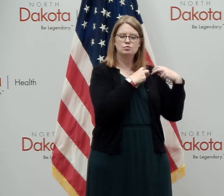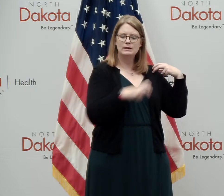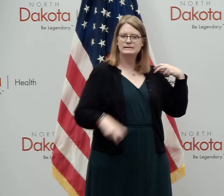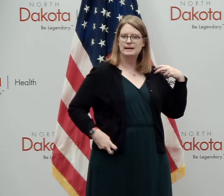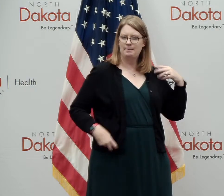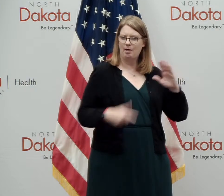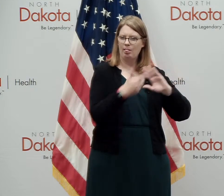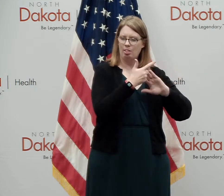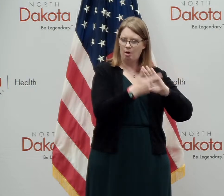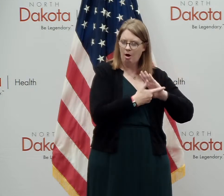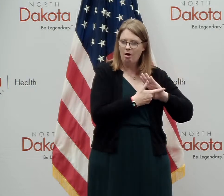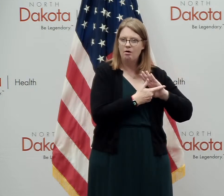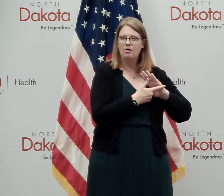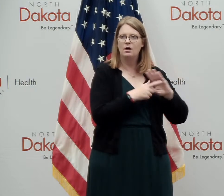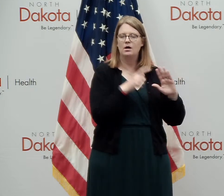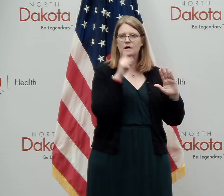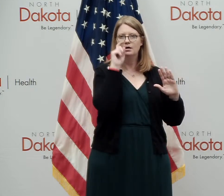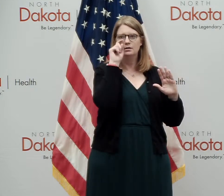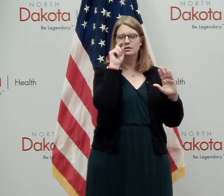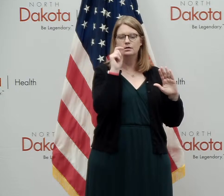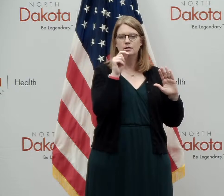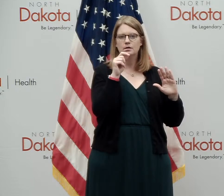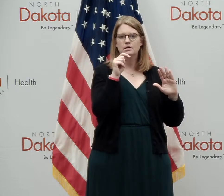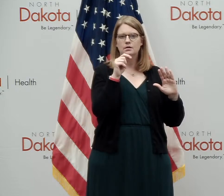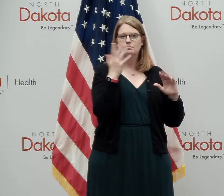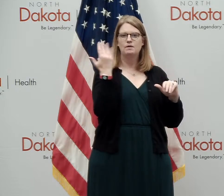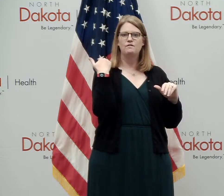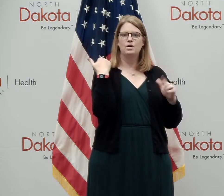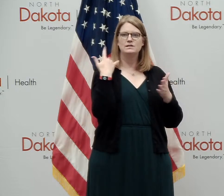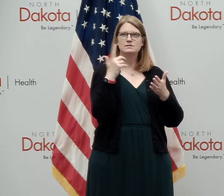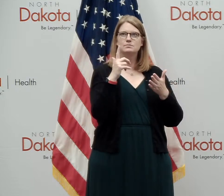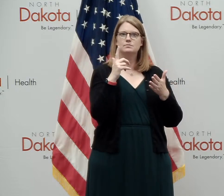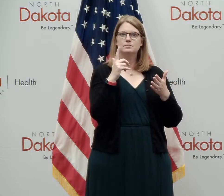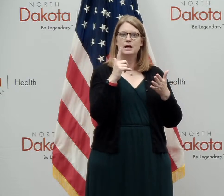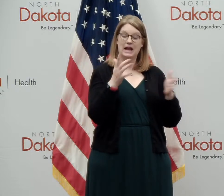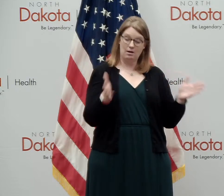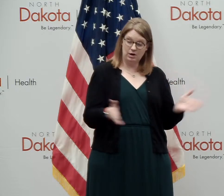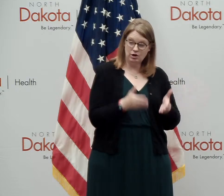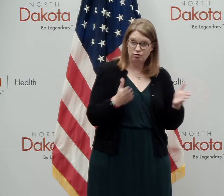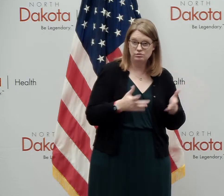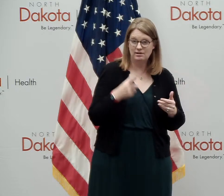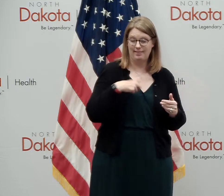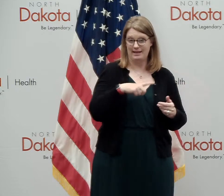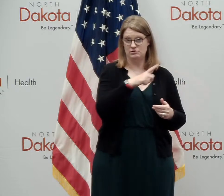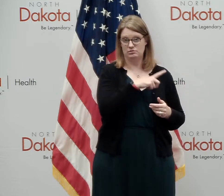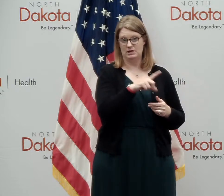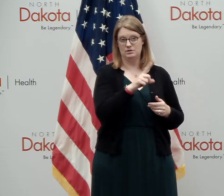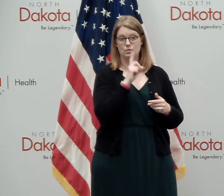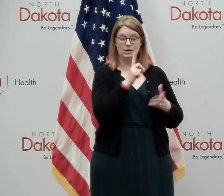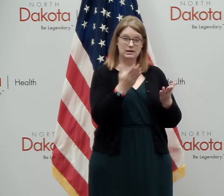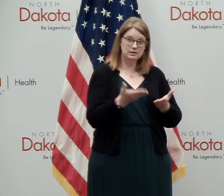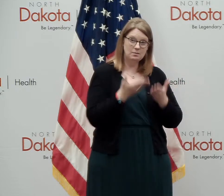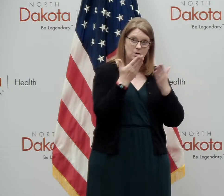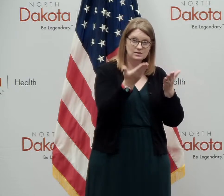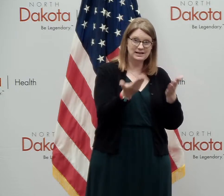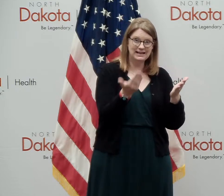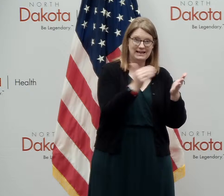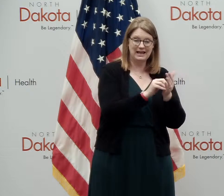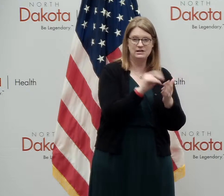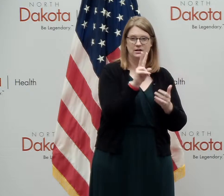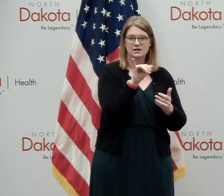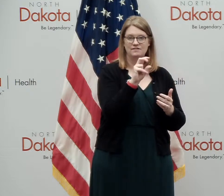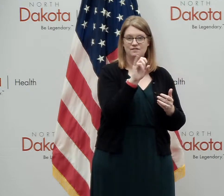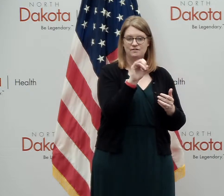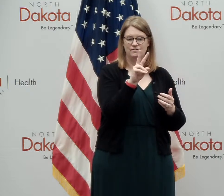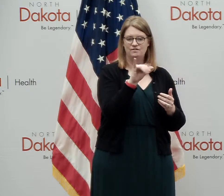law that, as it's been written in the past, and I would encourage the legislature to propose one again under Vision Zero. It's